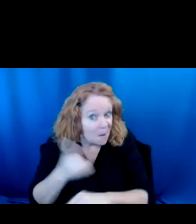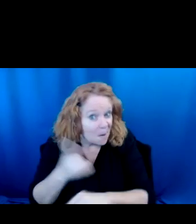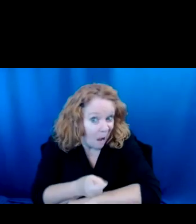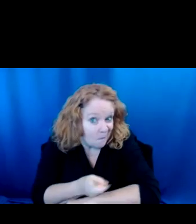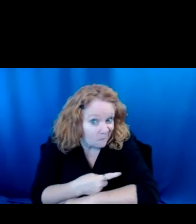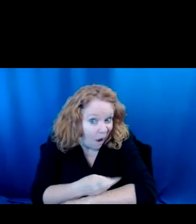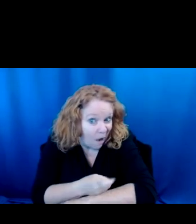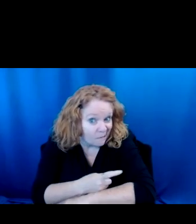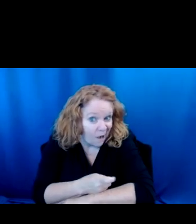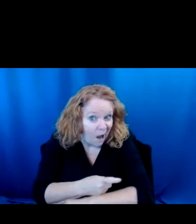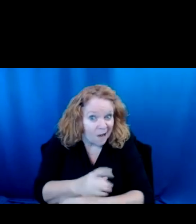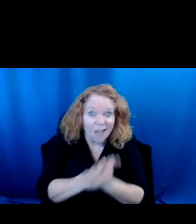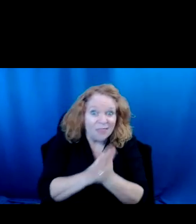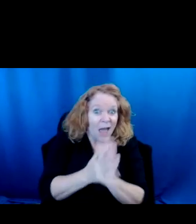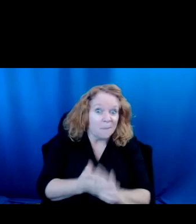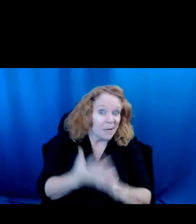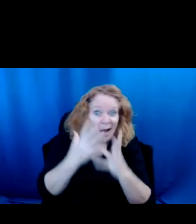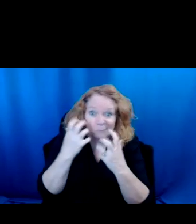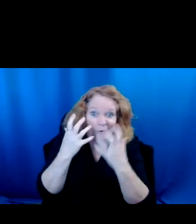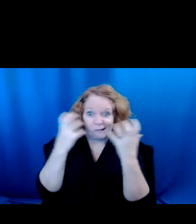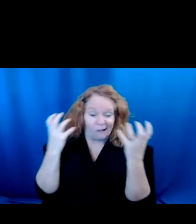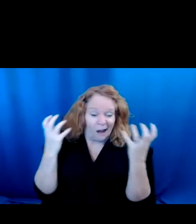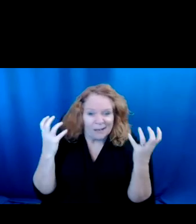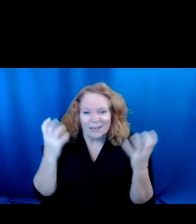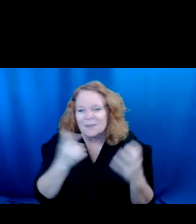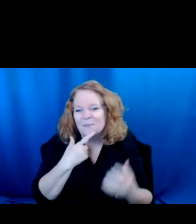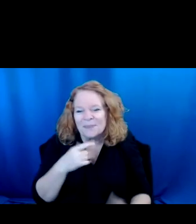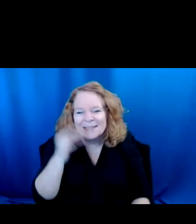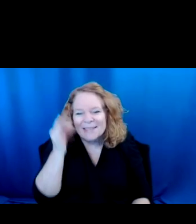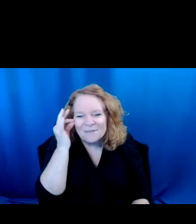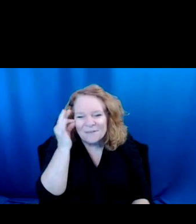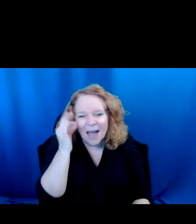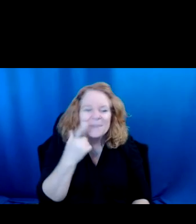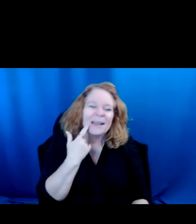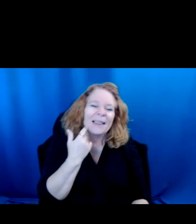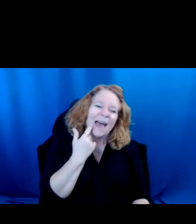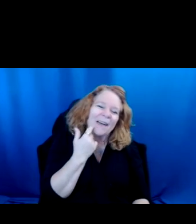and then become cranky," said Fabi laughing.